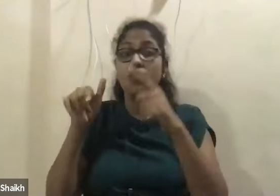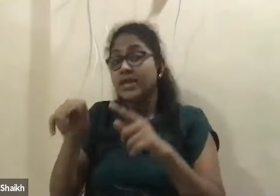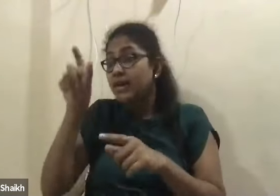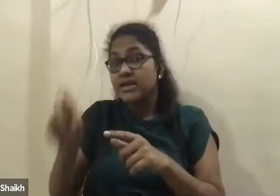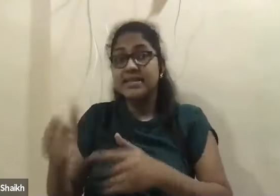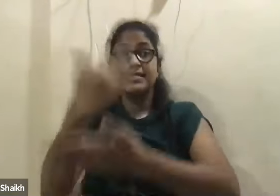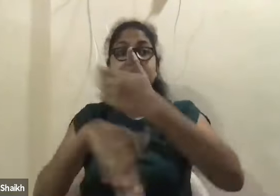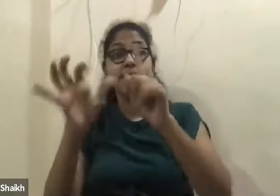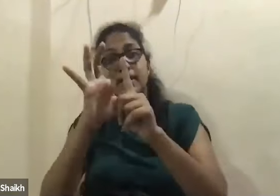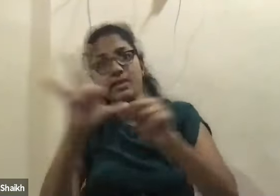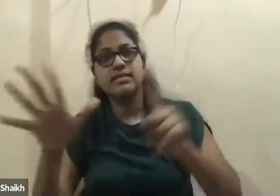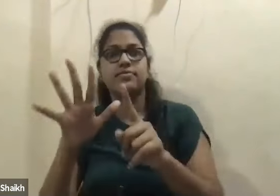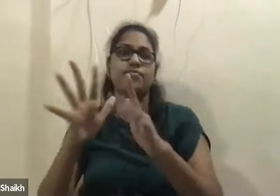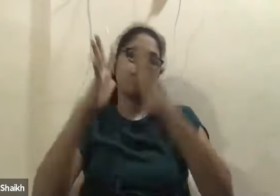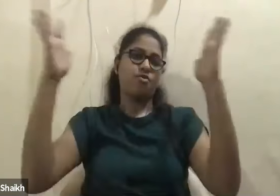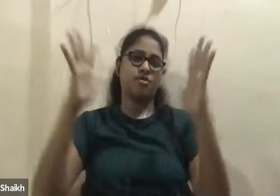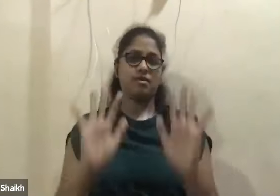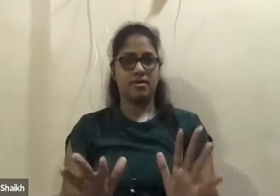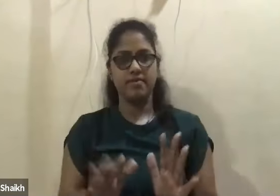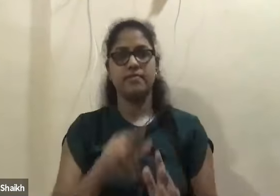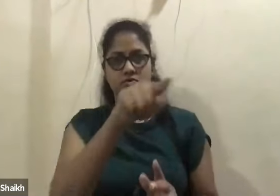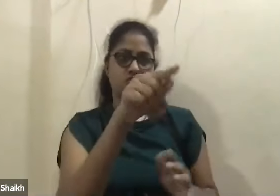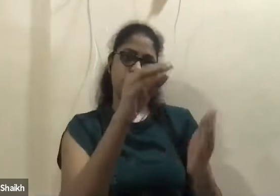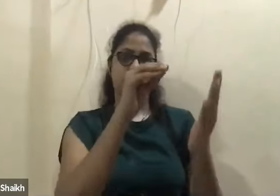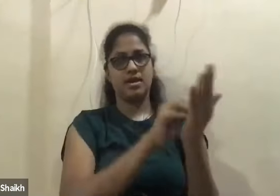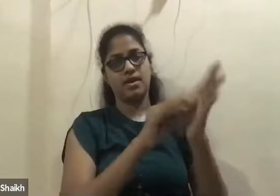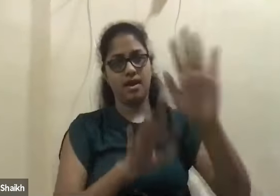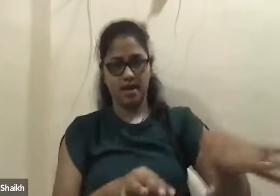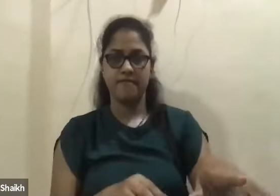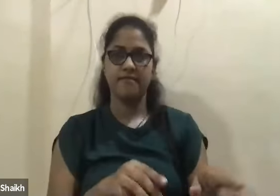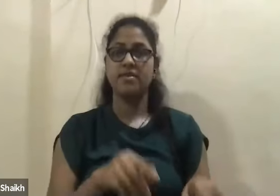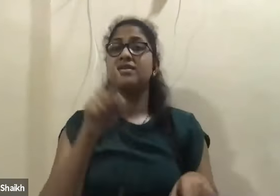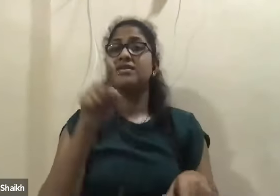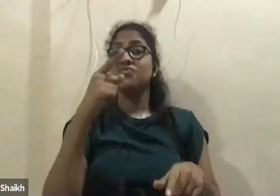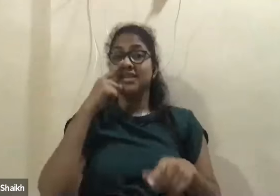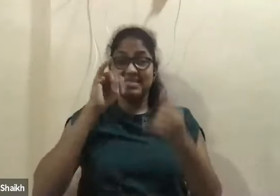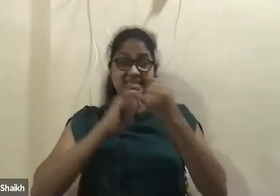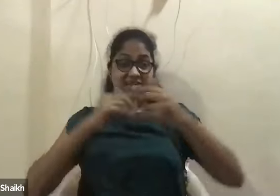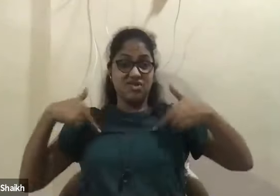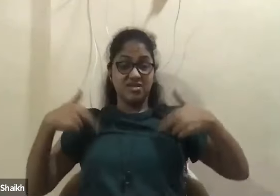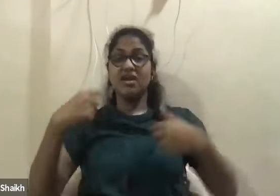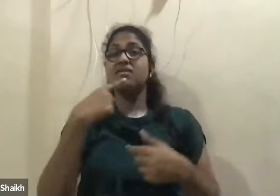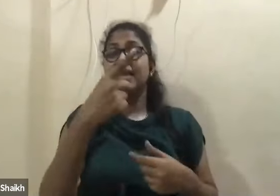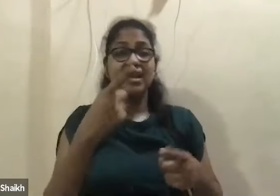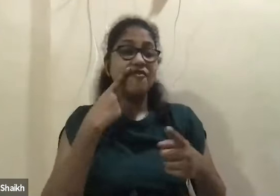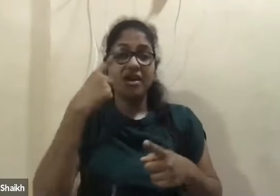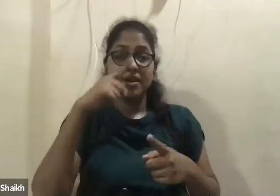disabled also. I have that, yeah. I have that. Idea is, I think, whatever a parent would do for their child. Exactly. Yeah.